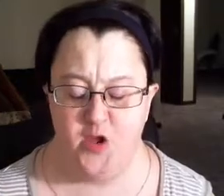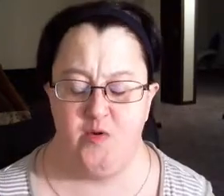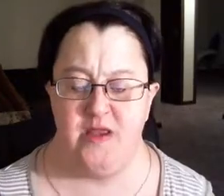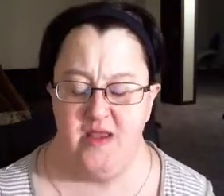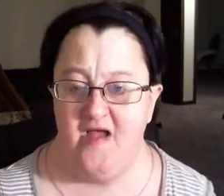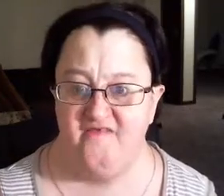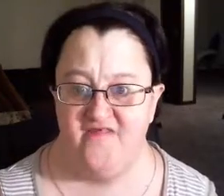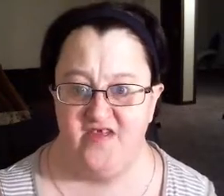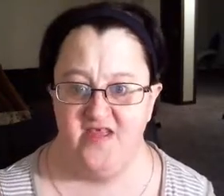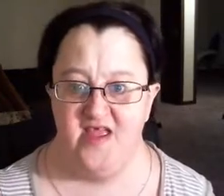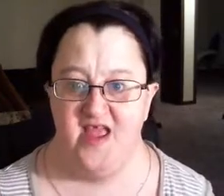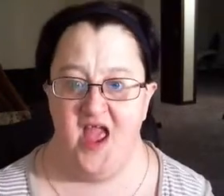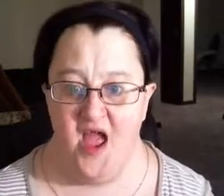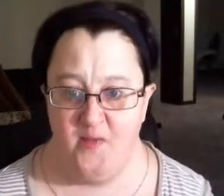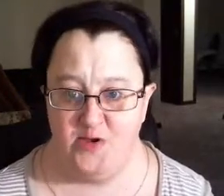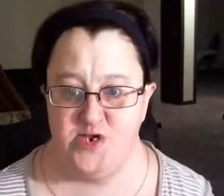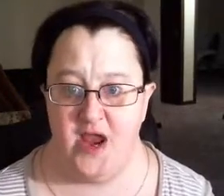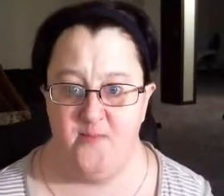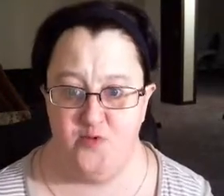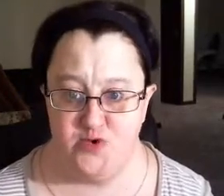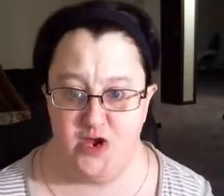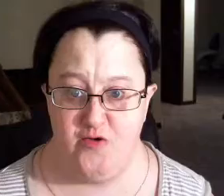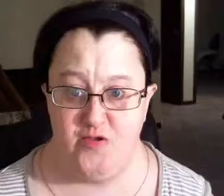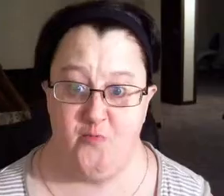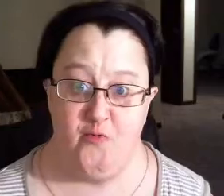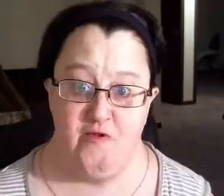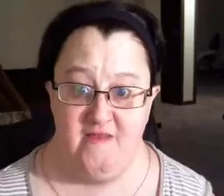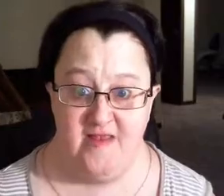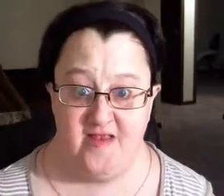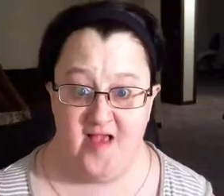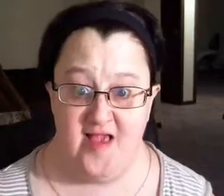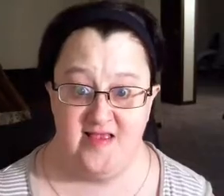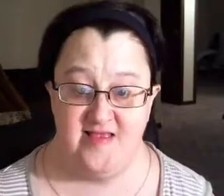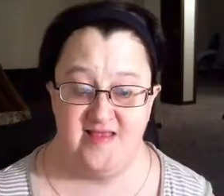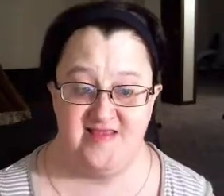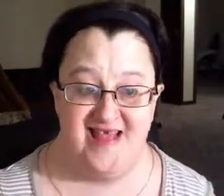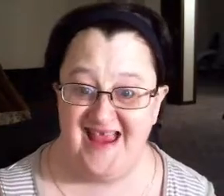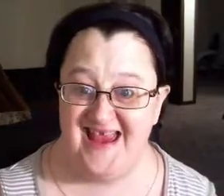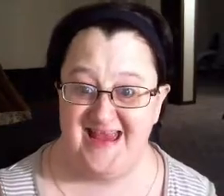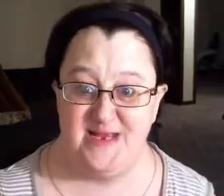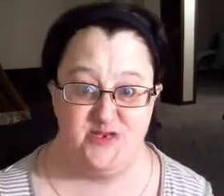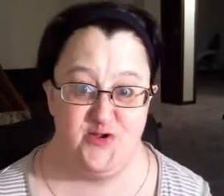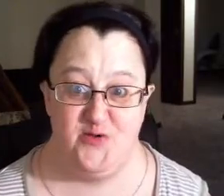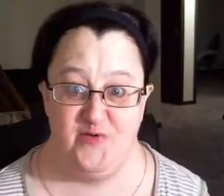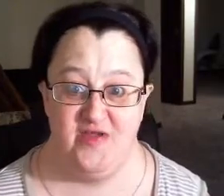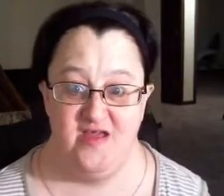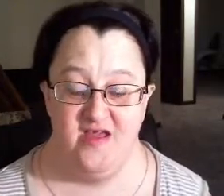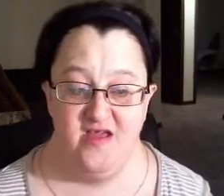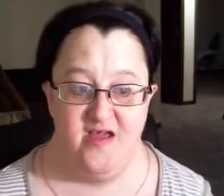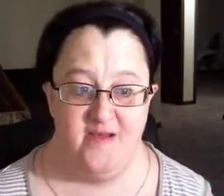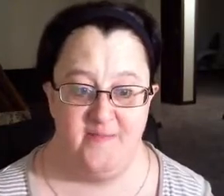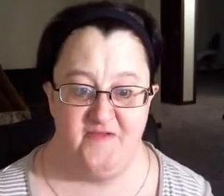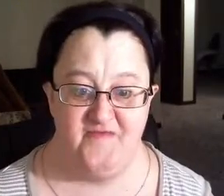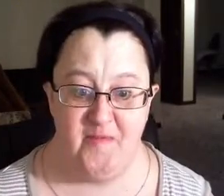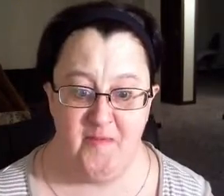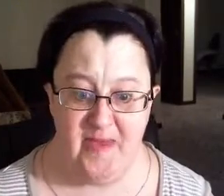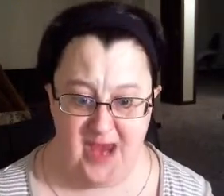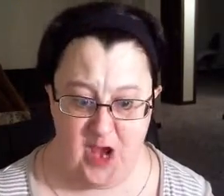you enough how much i appreciate your support in this guys it's not easy to do um the fibromyalgia